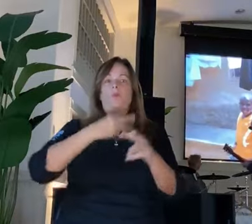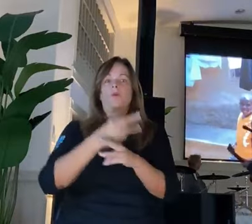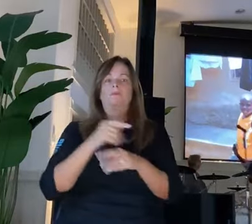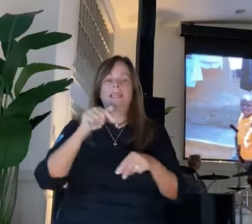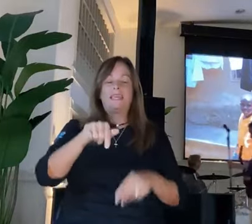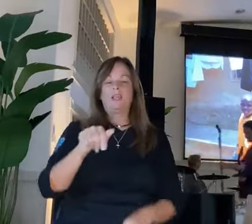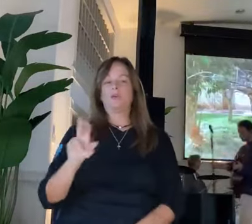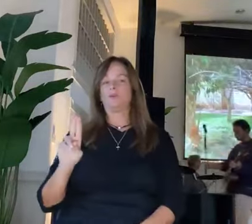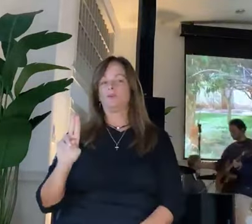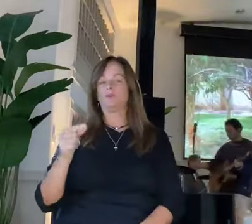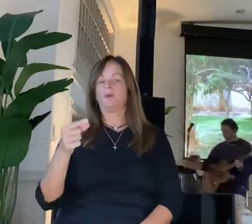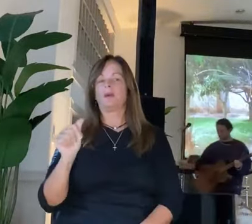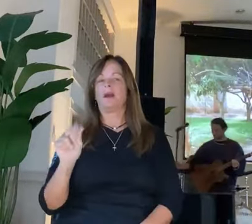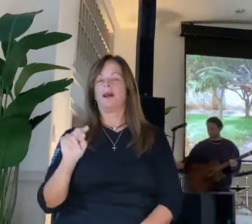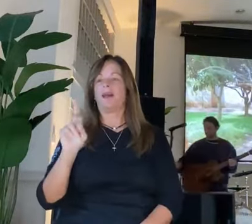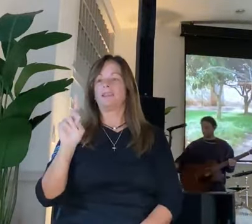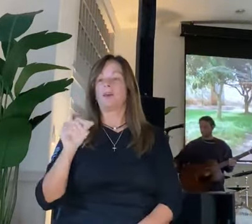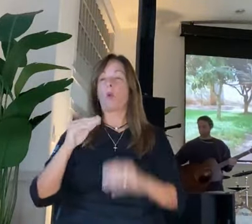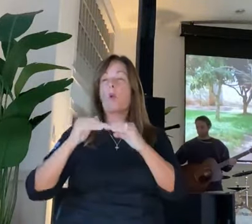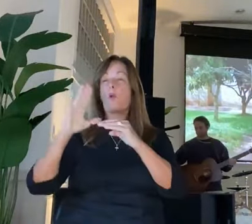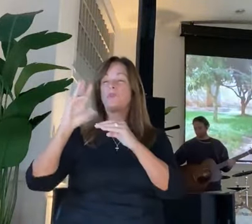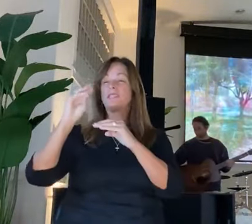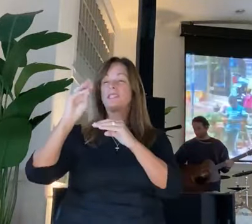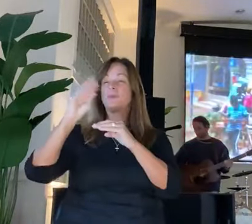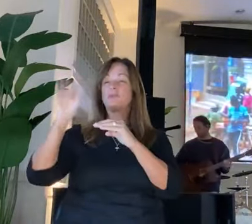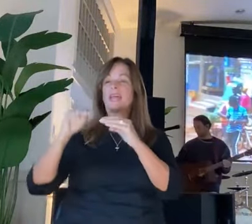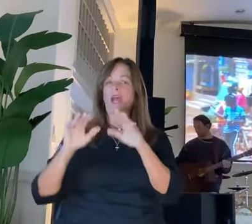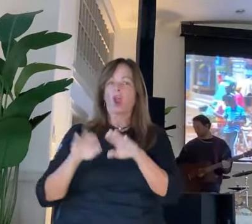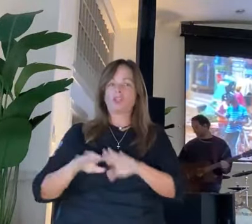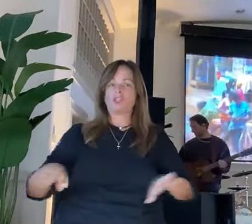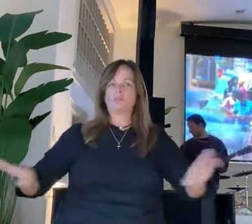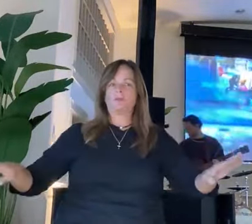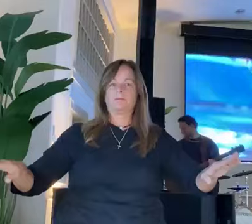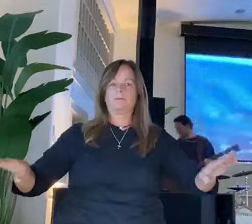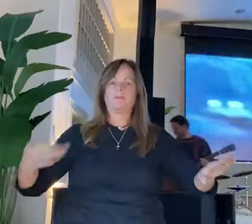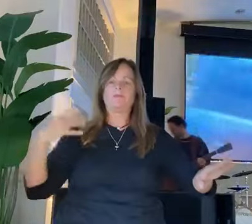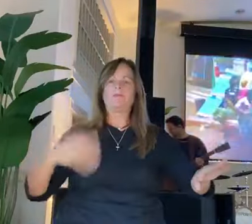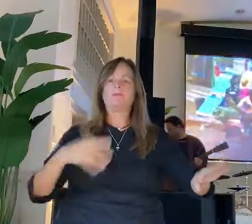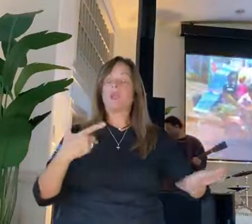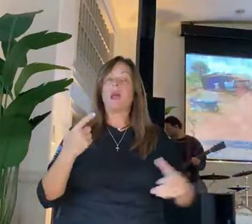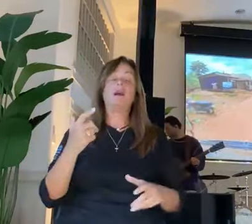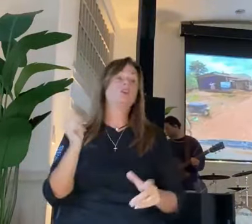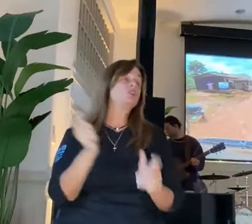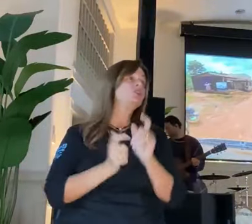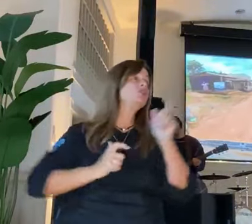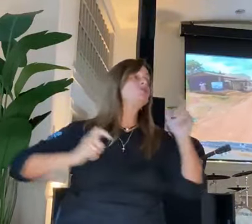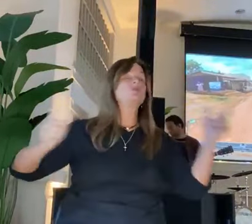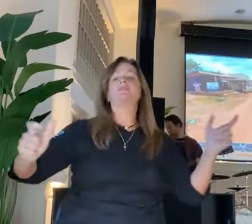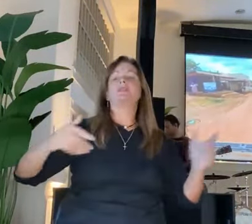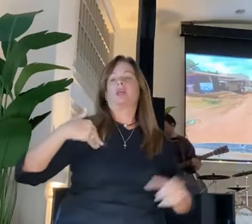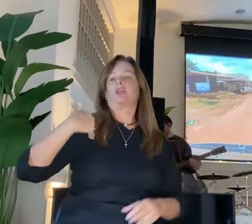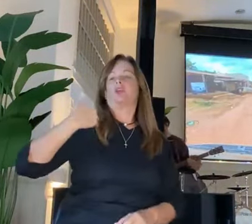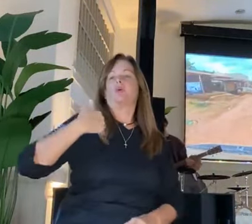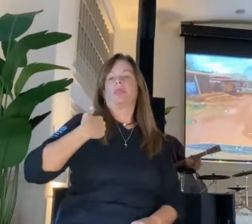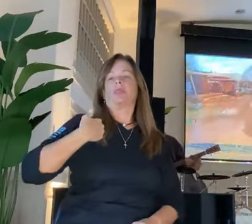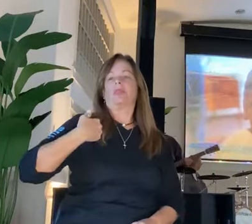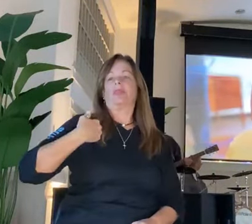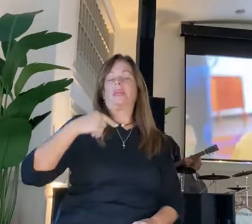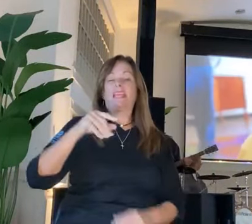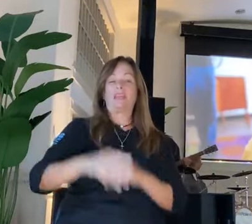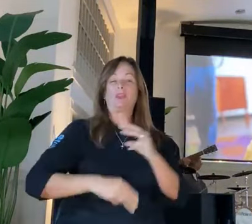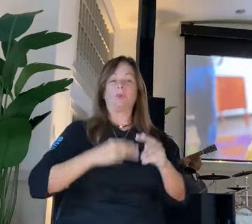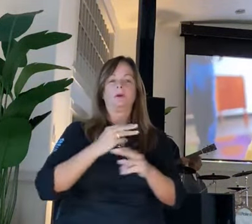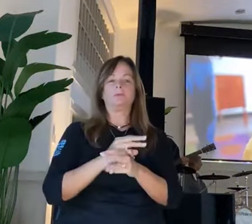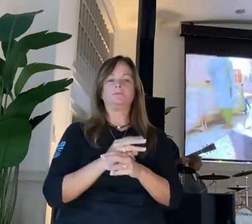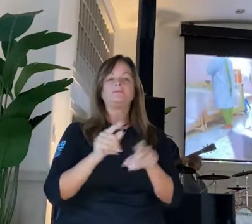in Uganda, over 60% of the population are children, making it the largest youth population in the world. But here in